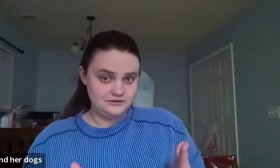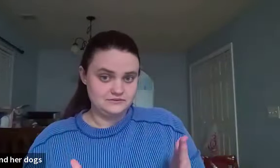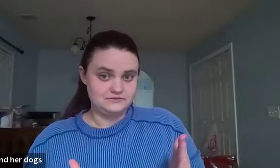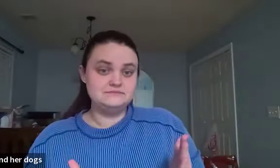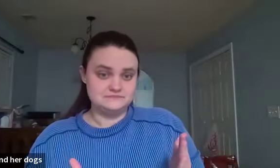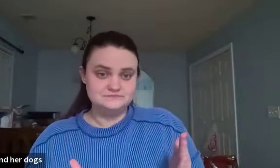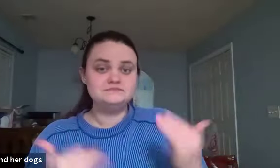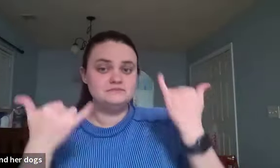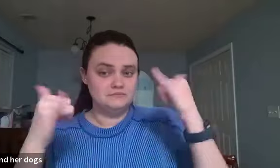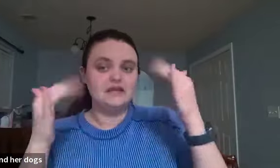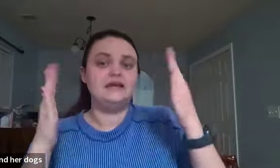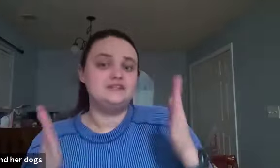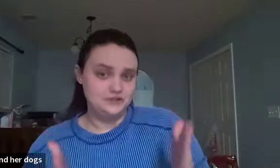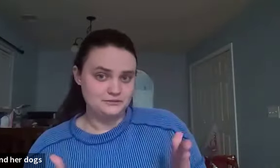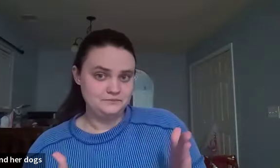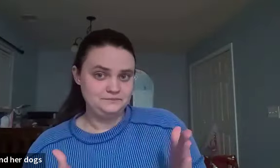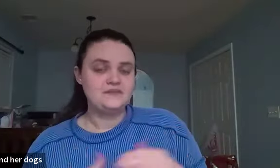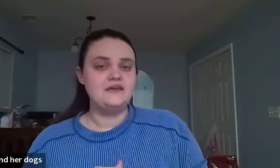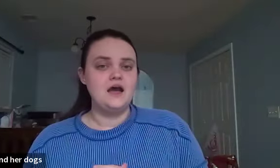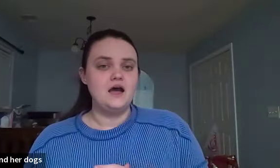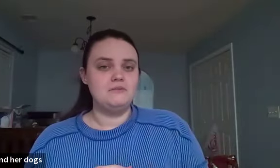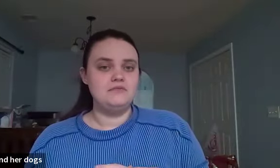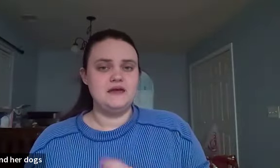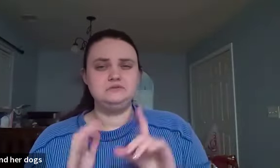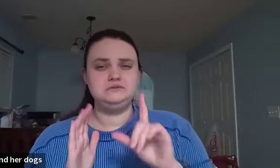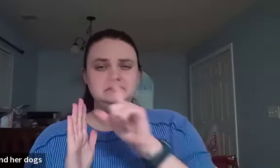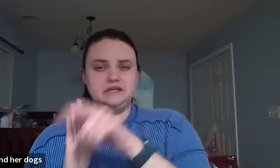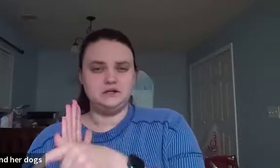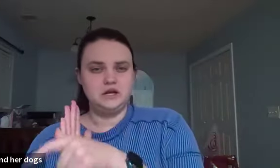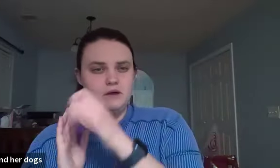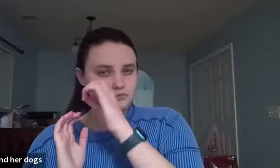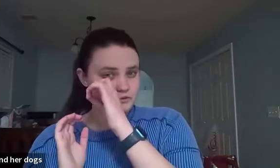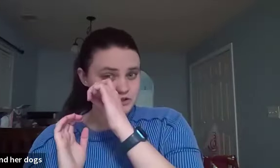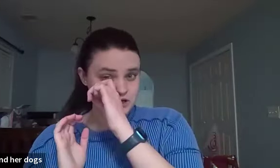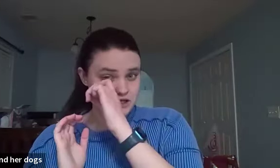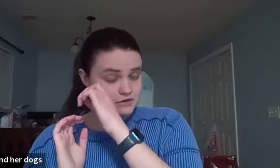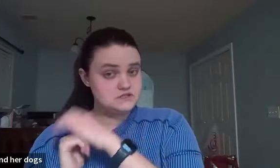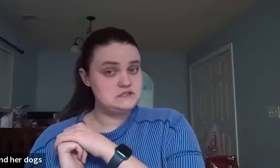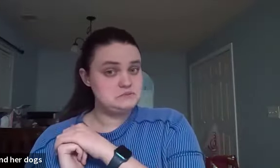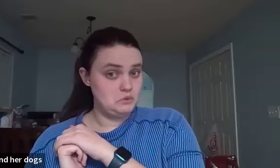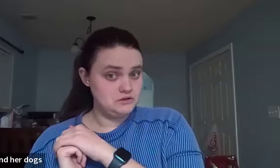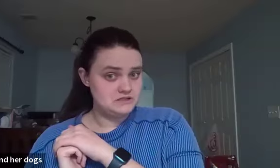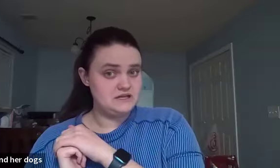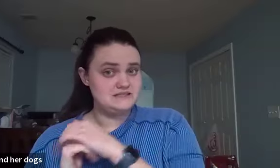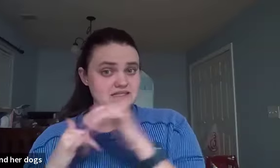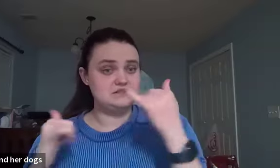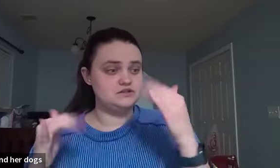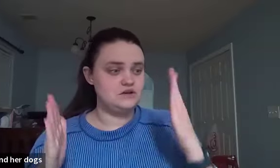your. Play your. That will later come up when we're talking about sports because this is also